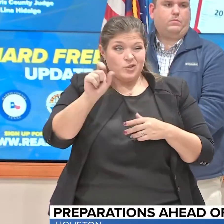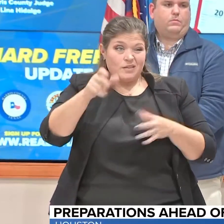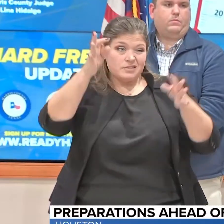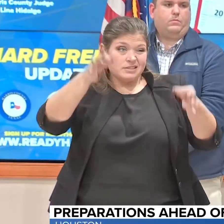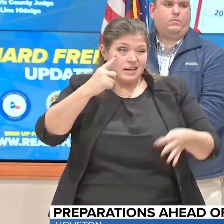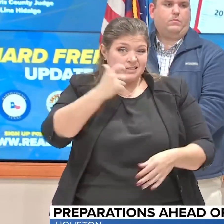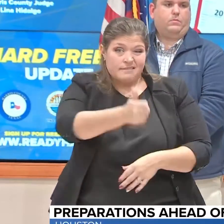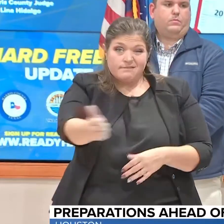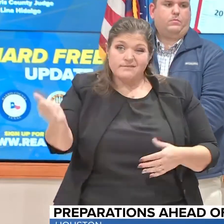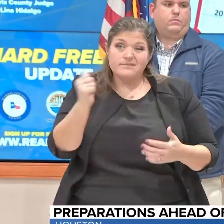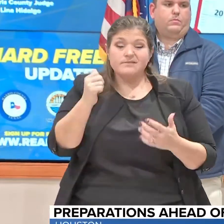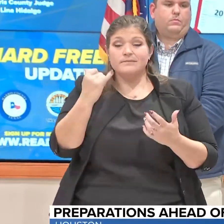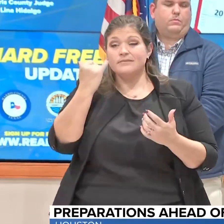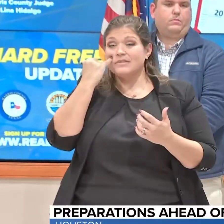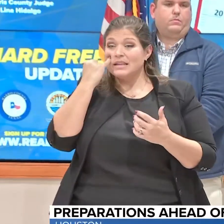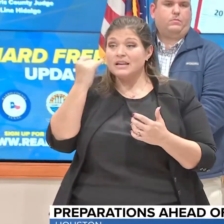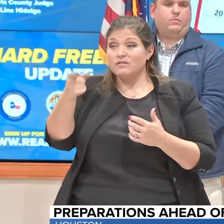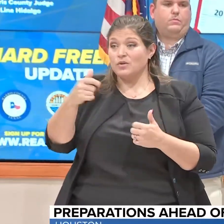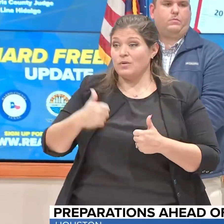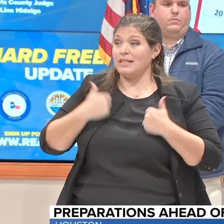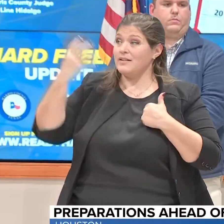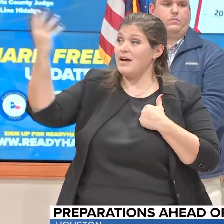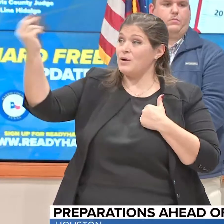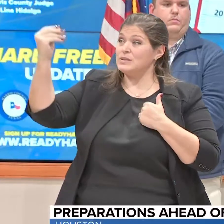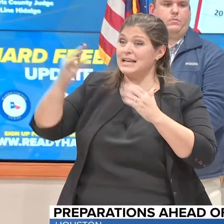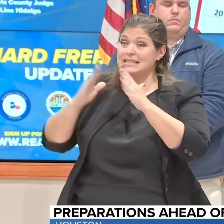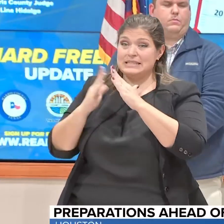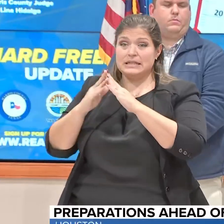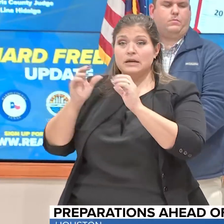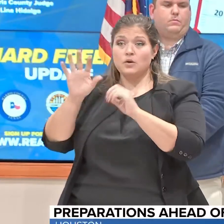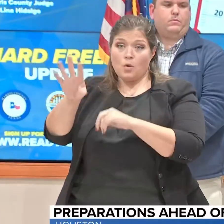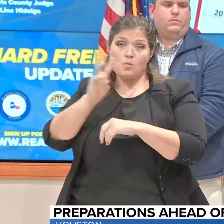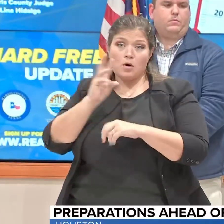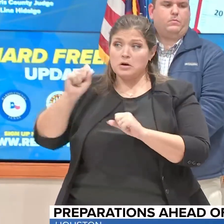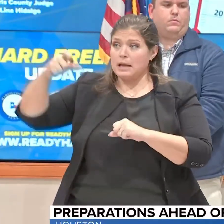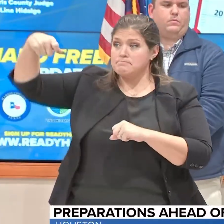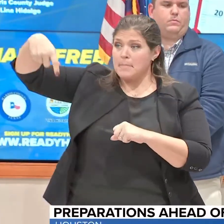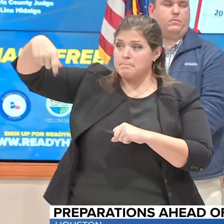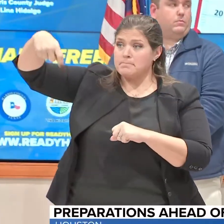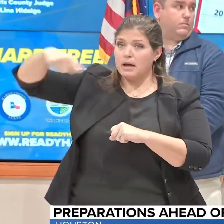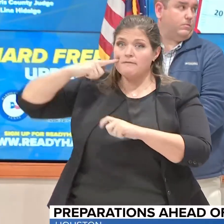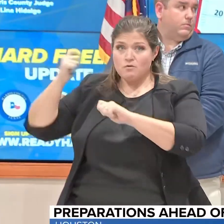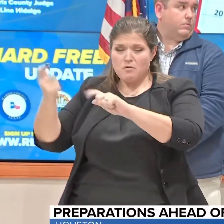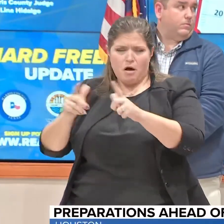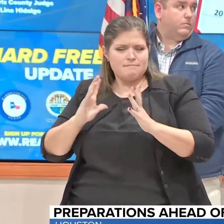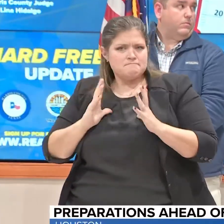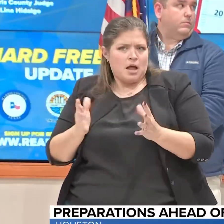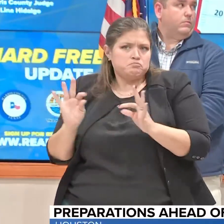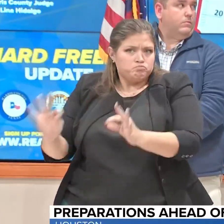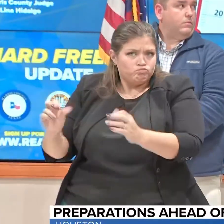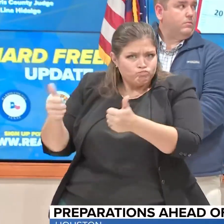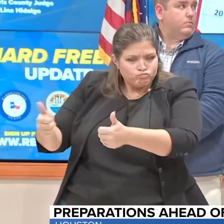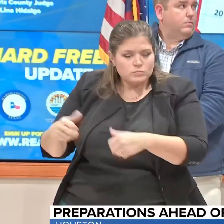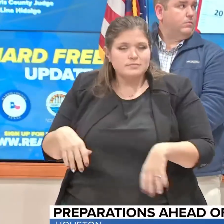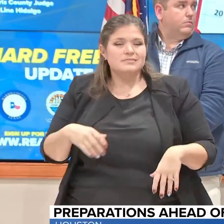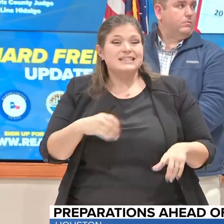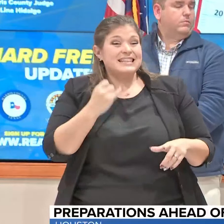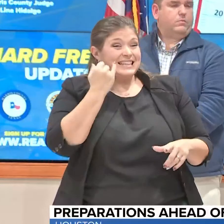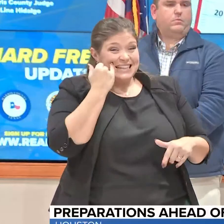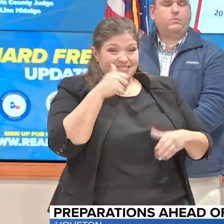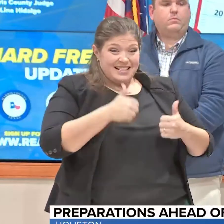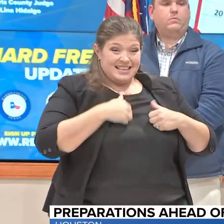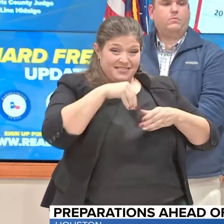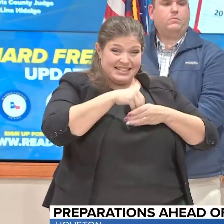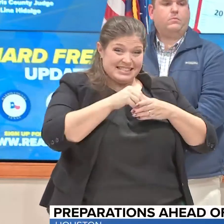So if you're outside the city and you can drip your water, great. If you can't, maybe it's something